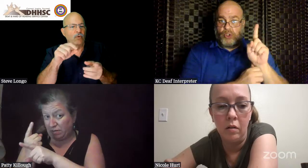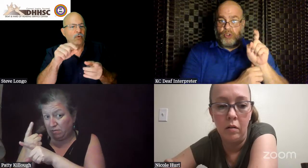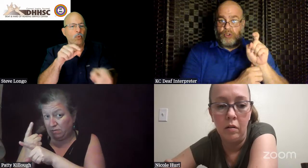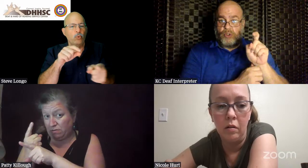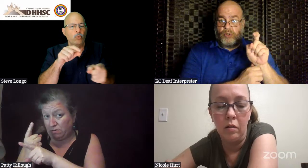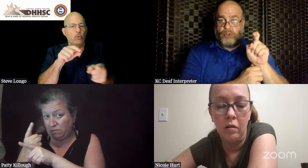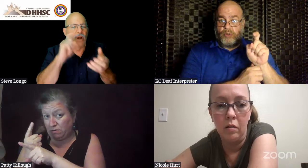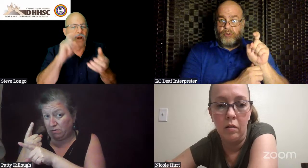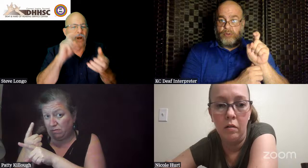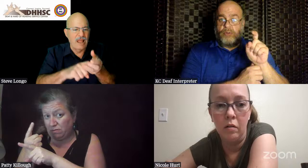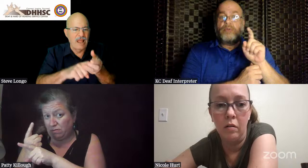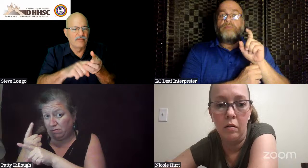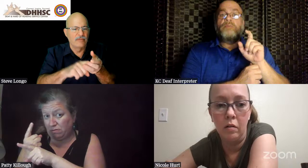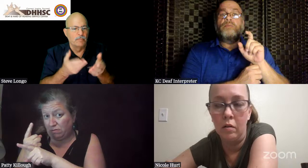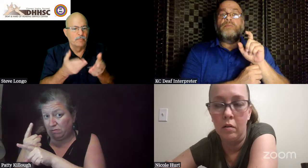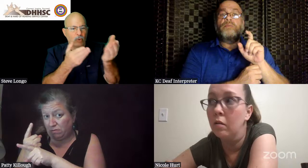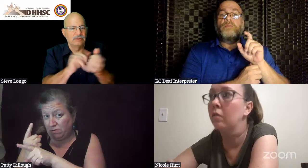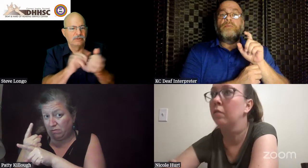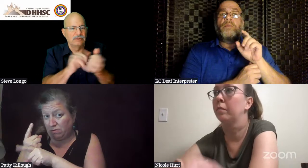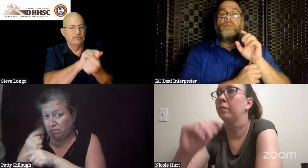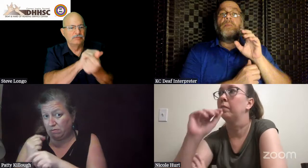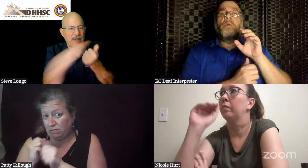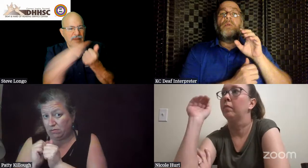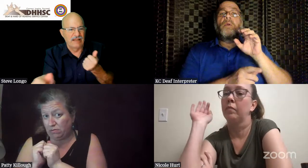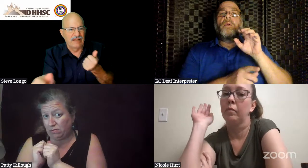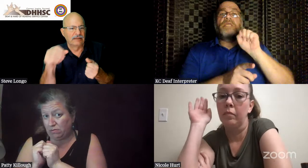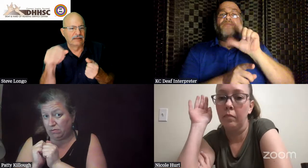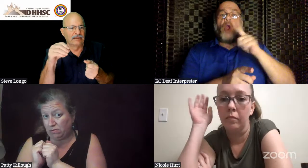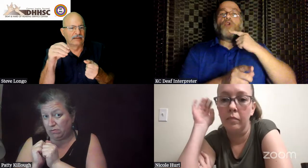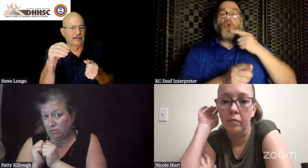So we're not voting to change.